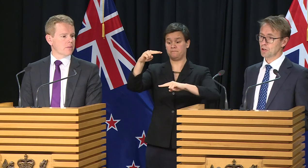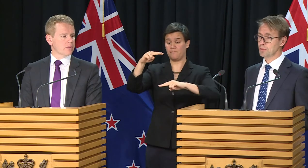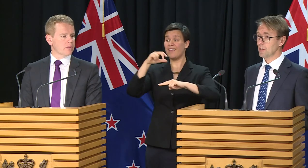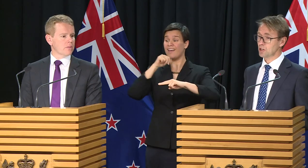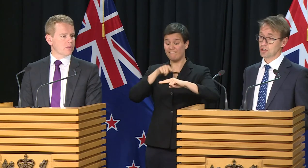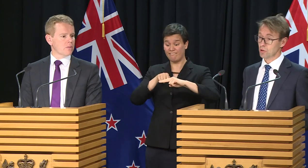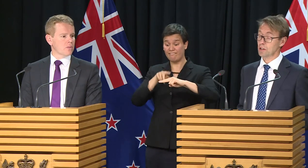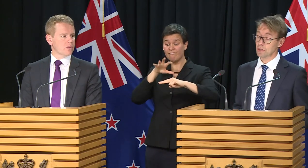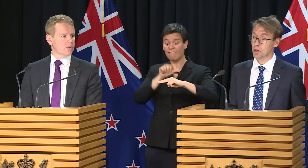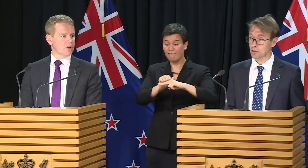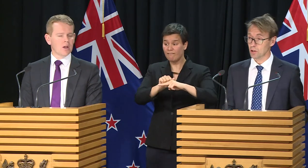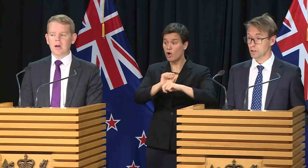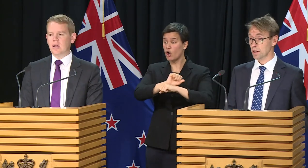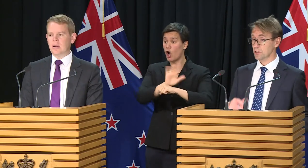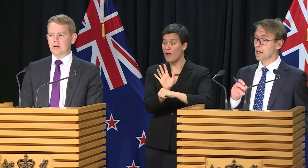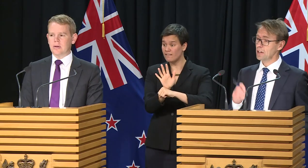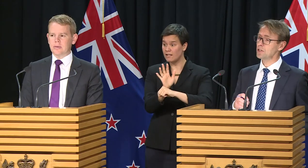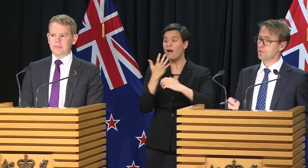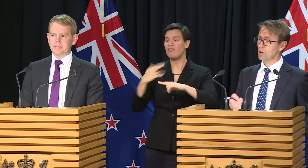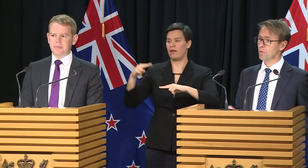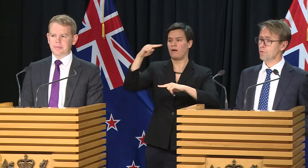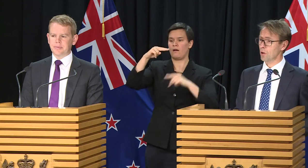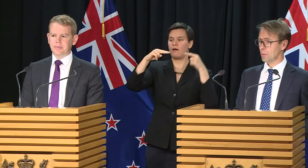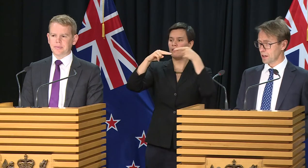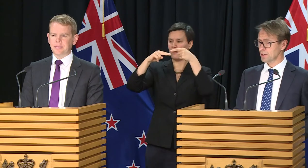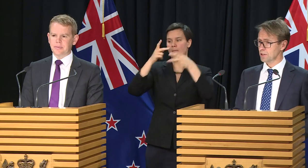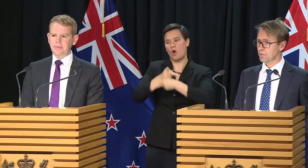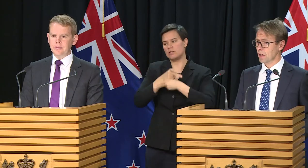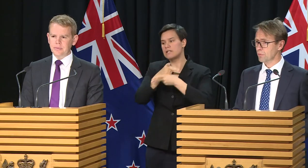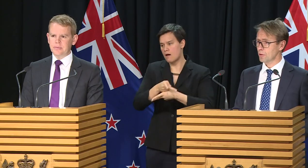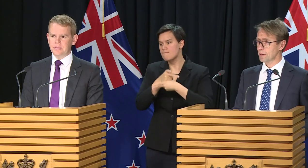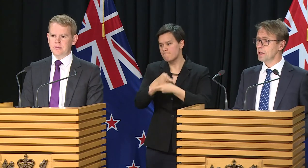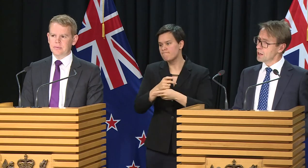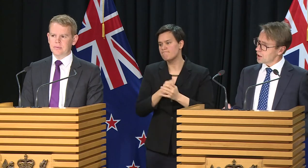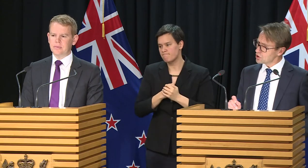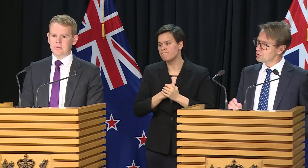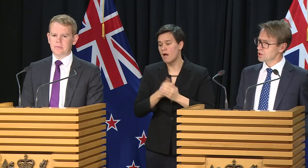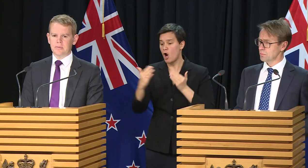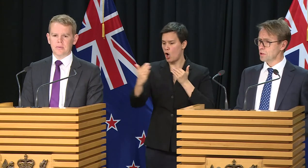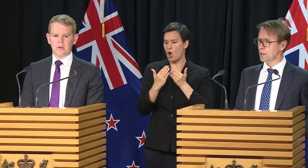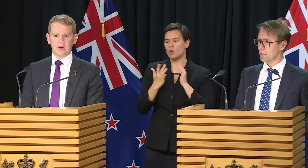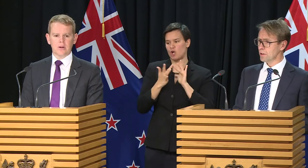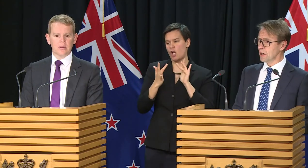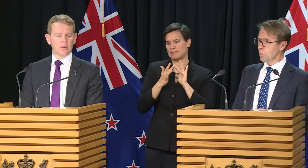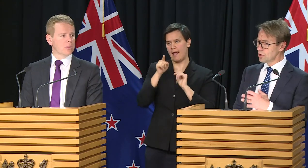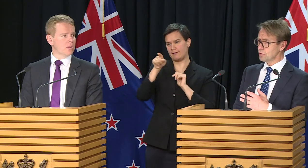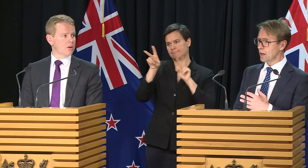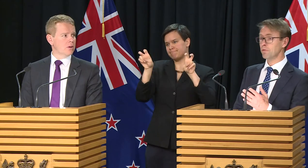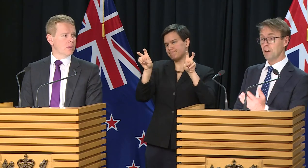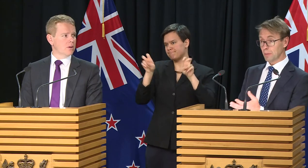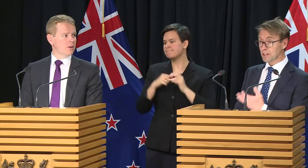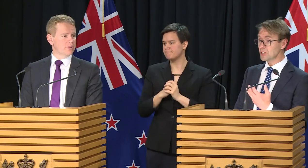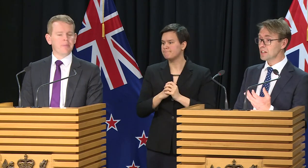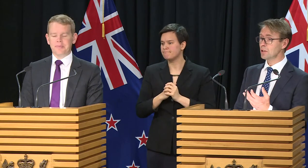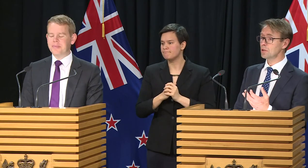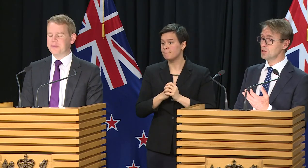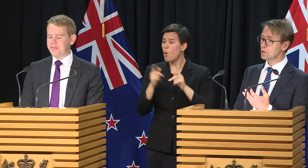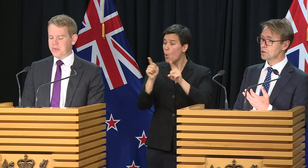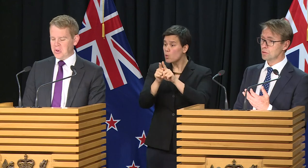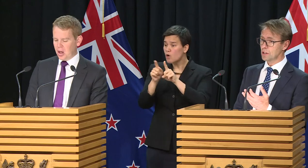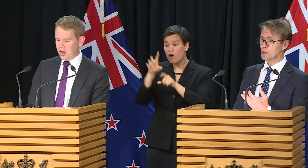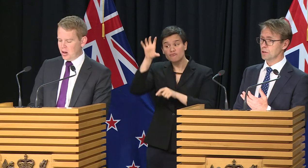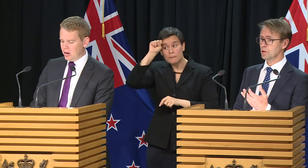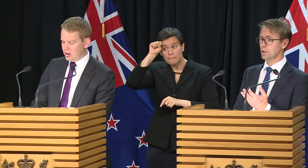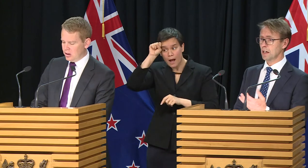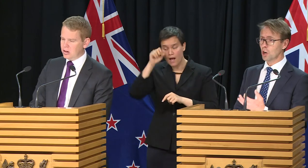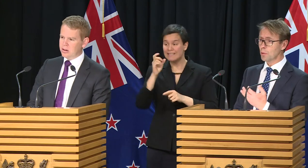under close observation and treated as close contacts, and several of the follow-up cases have come from there. I should also point out that we do have families together as